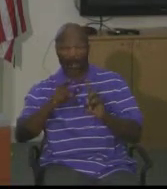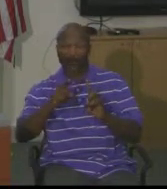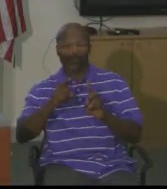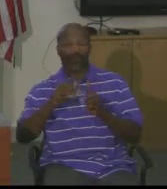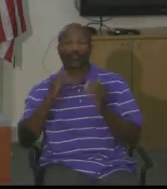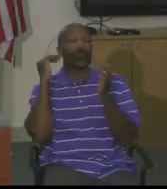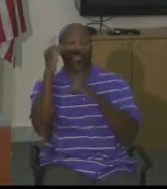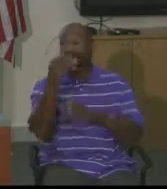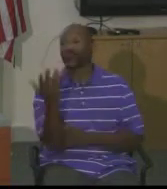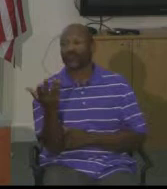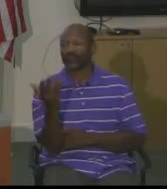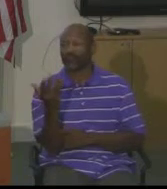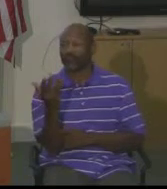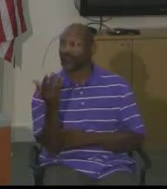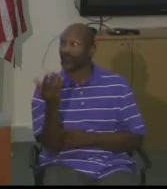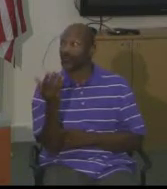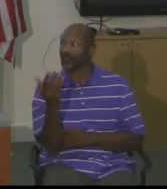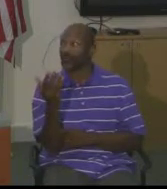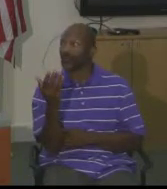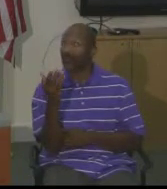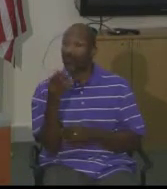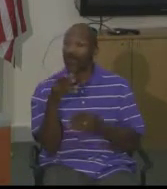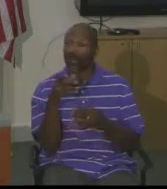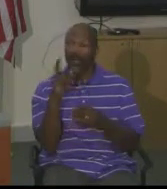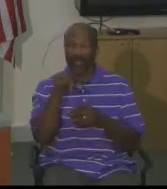oversubscribed. Probably should have put that word in the dictionary.